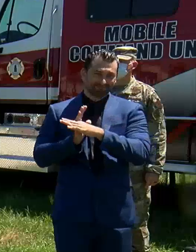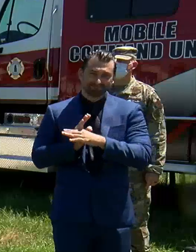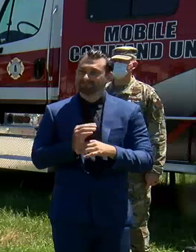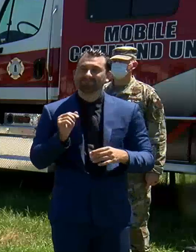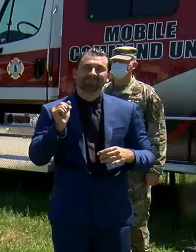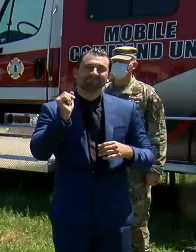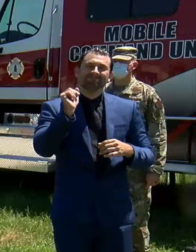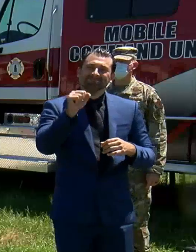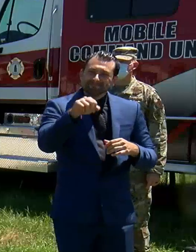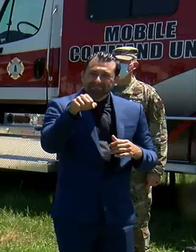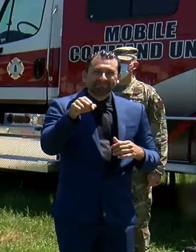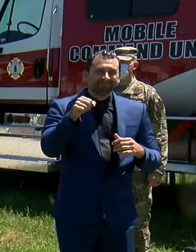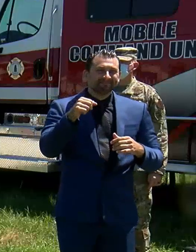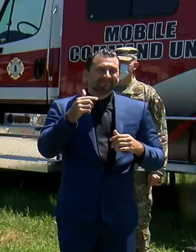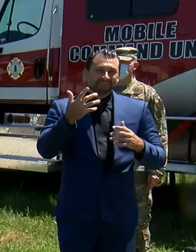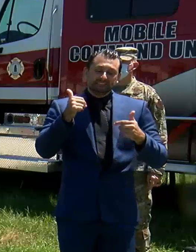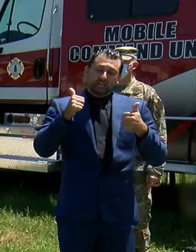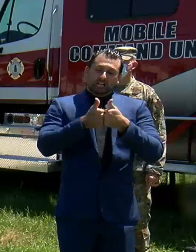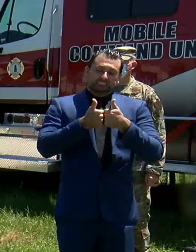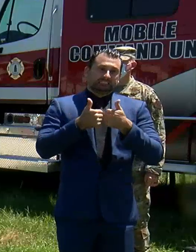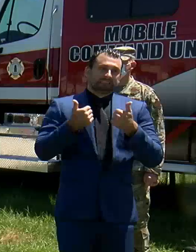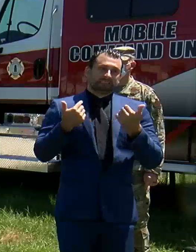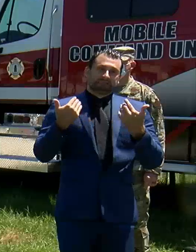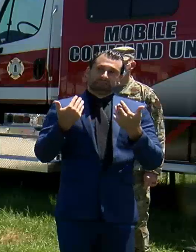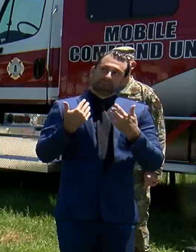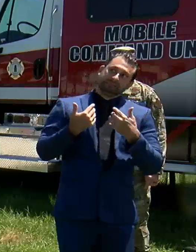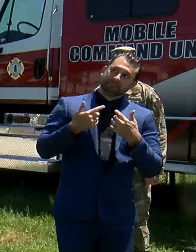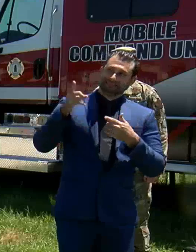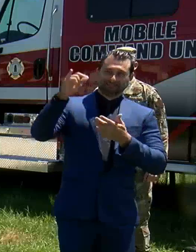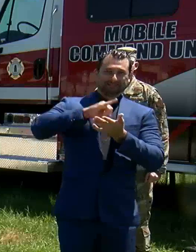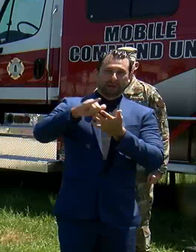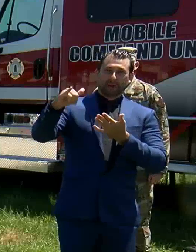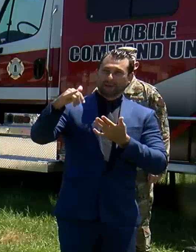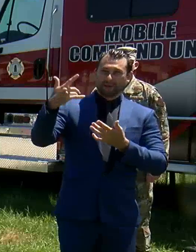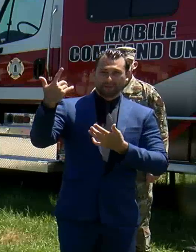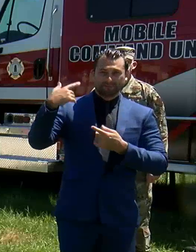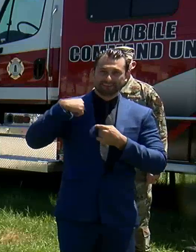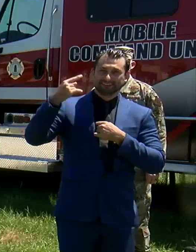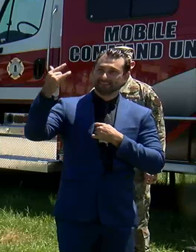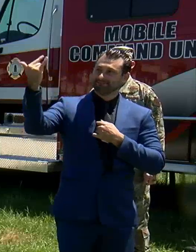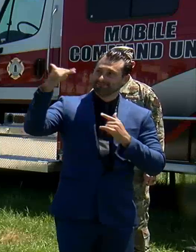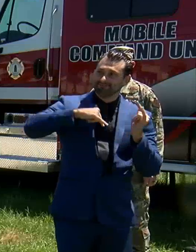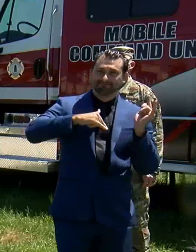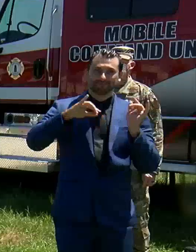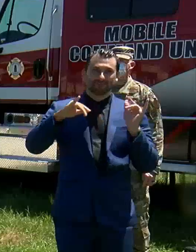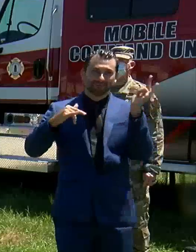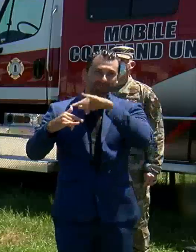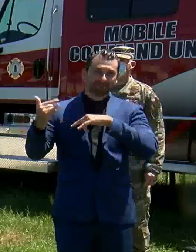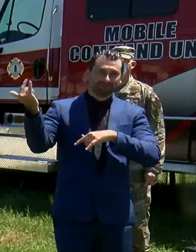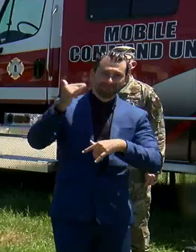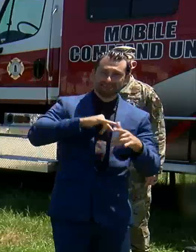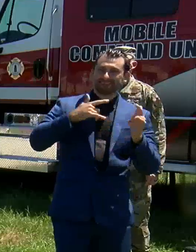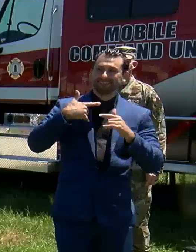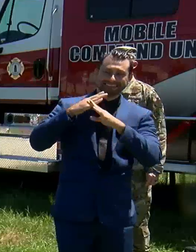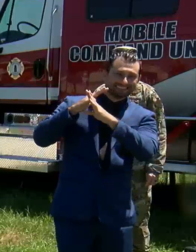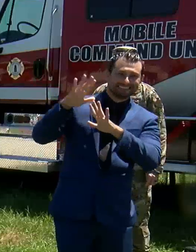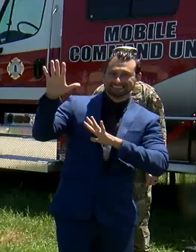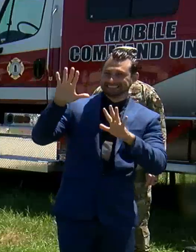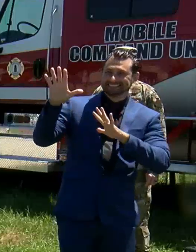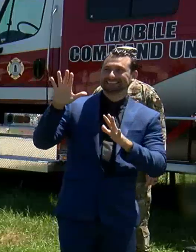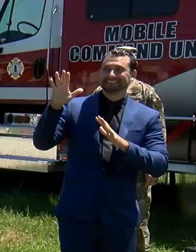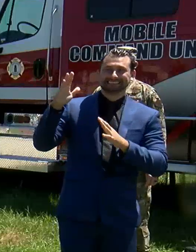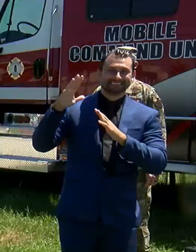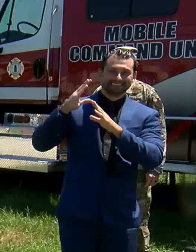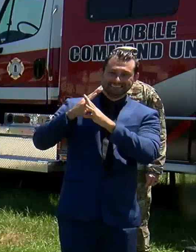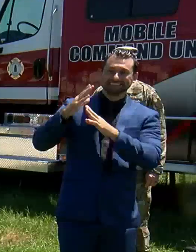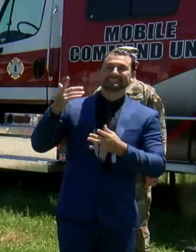Florida, particularly southern Florida. So I think that these orders really helped reduce the spread and reduce the introduction